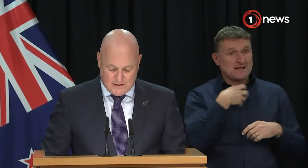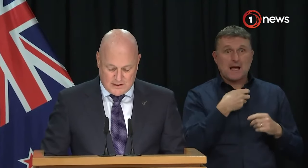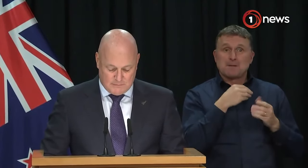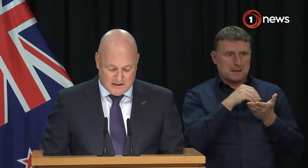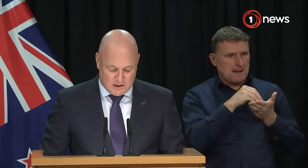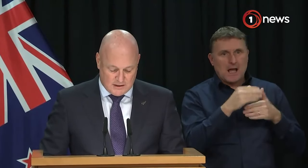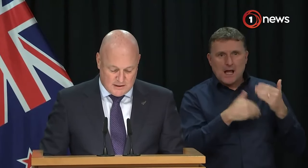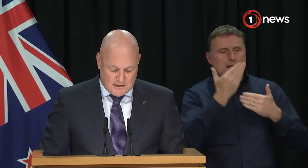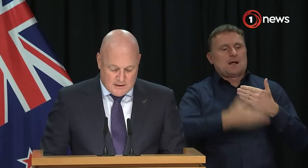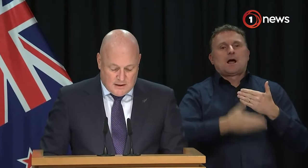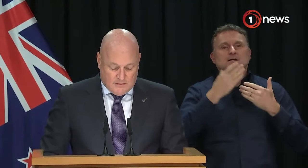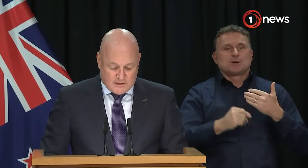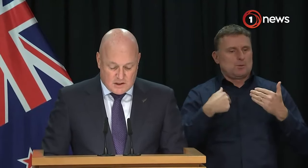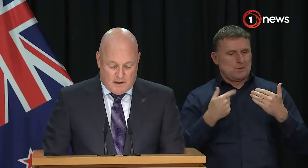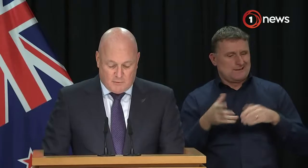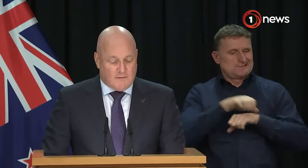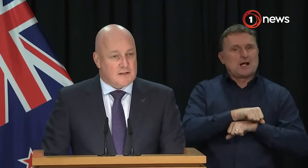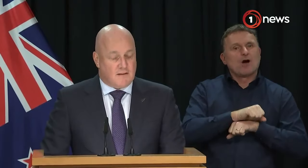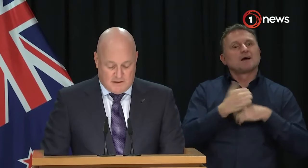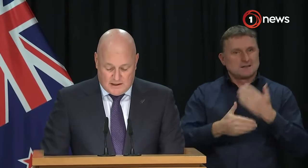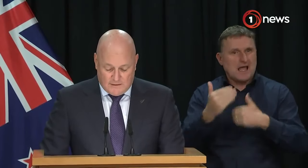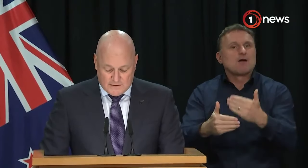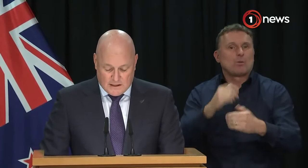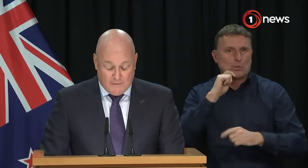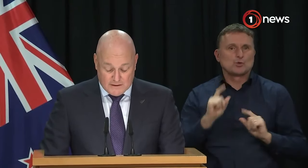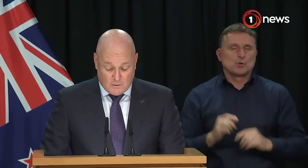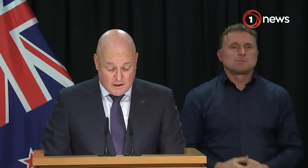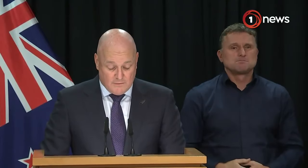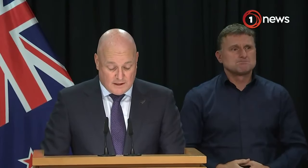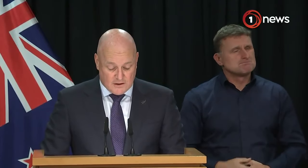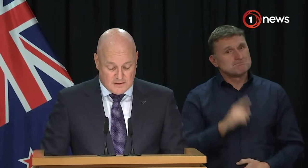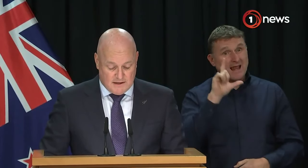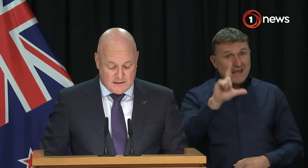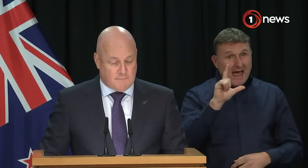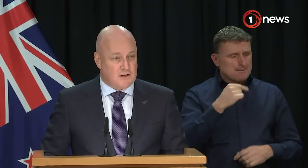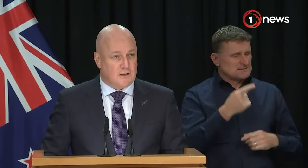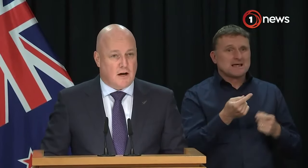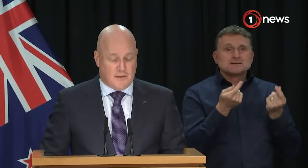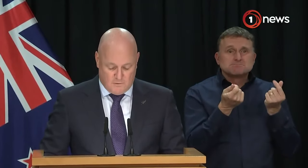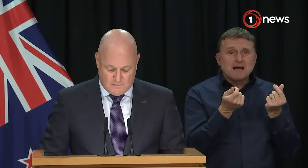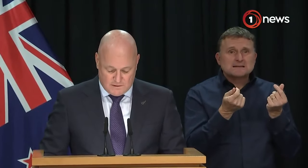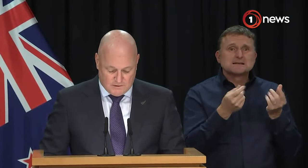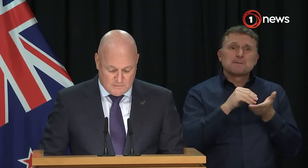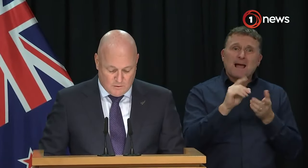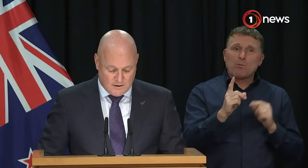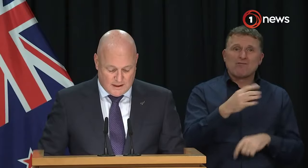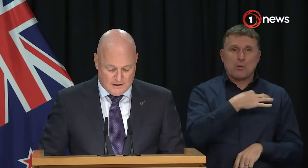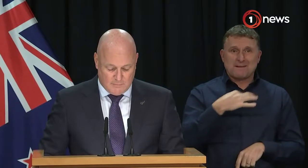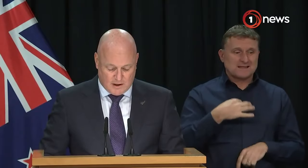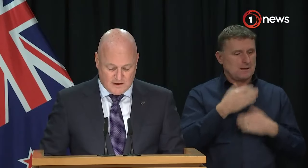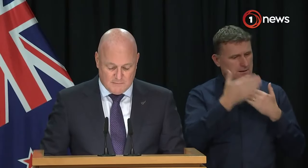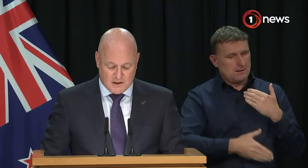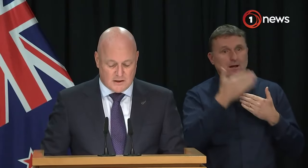in this year's budget. The decision by the previous government to leave a fiscal cliff in the country's medicines budget I think was irresponsible